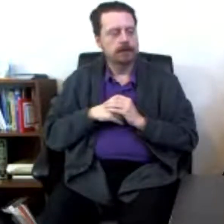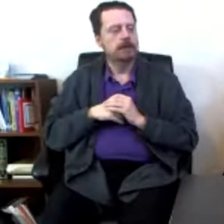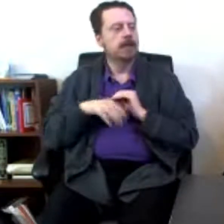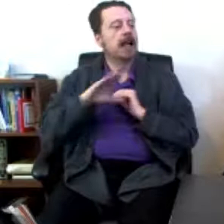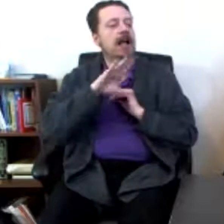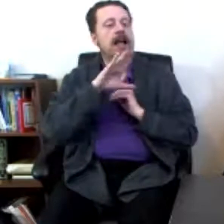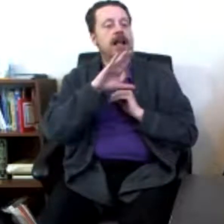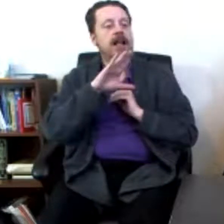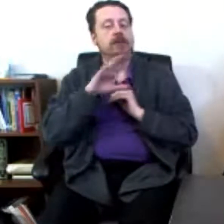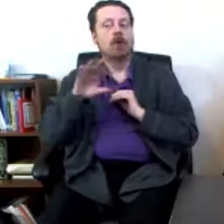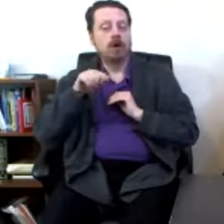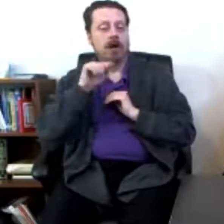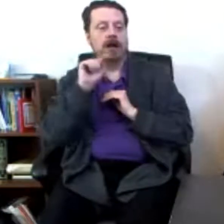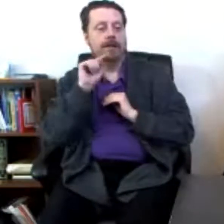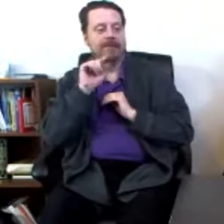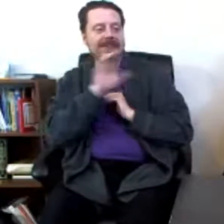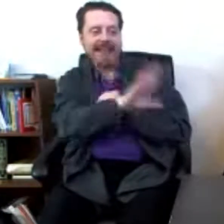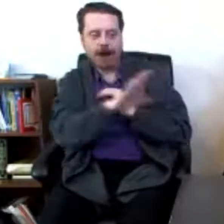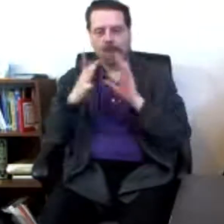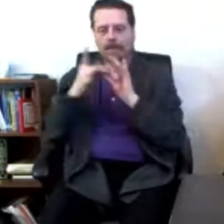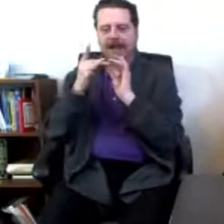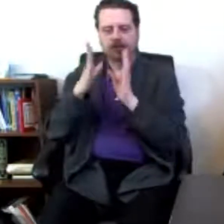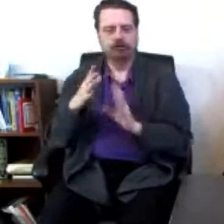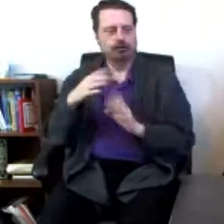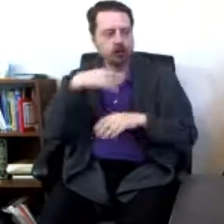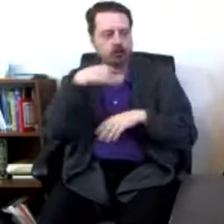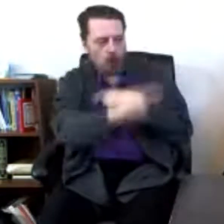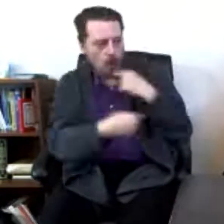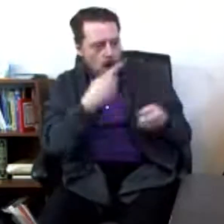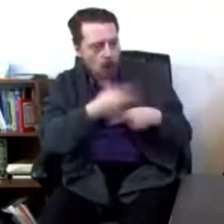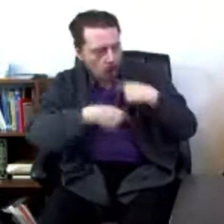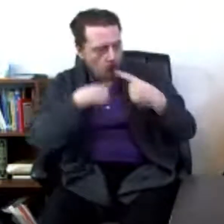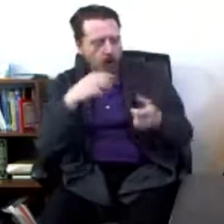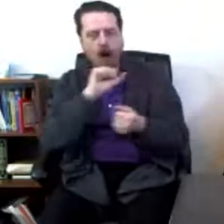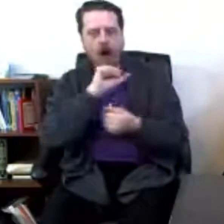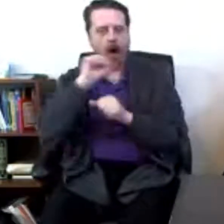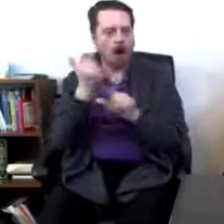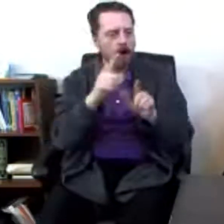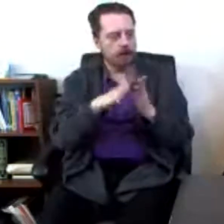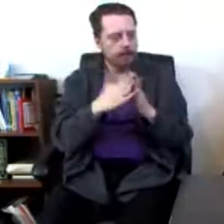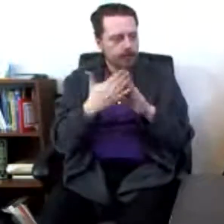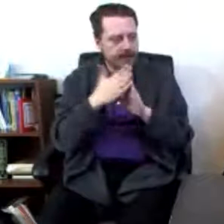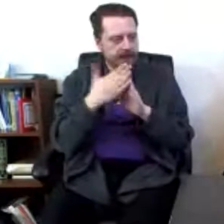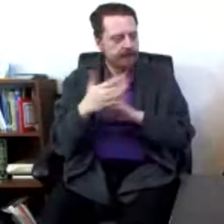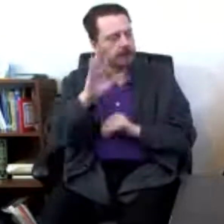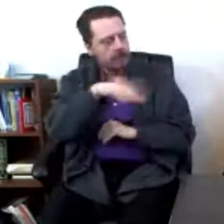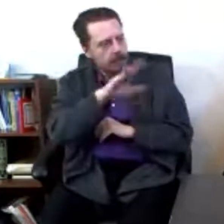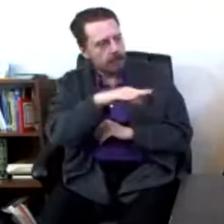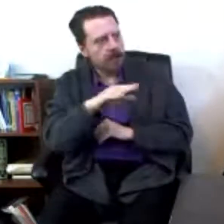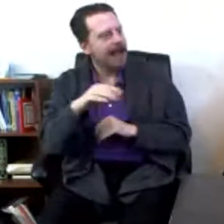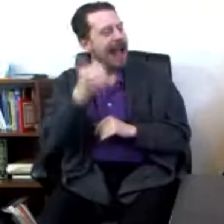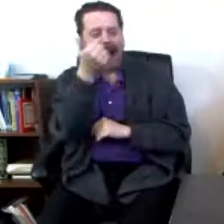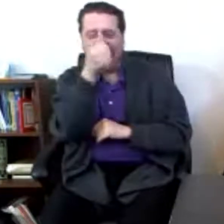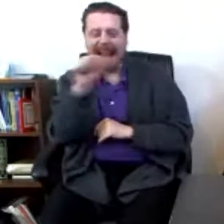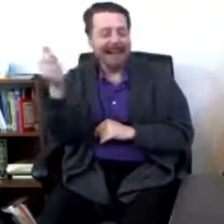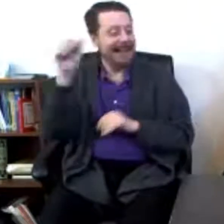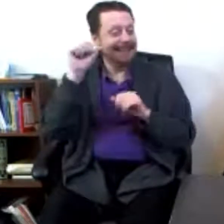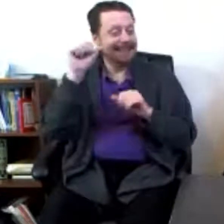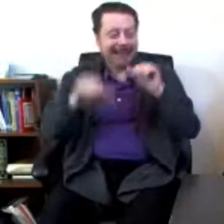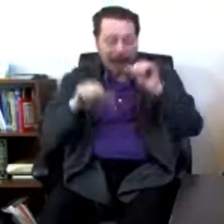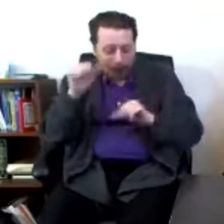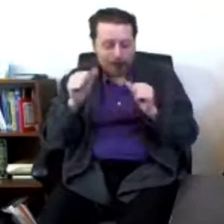Then their messengers told them, ayah number 10, their messengers told them, is there any doubt in